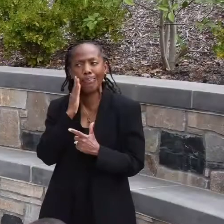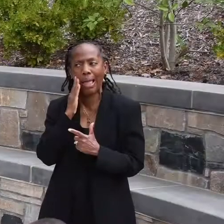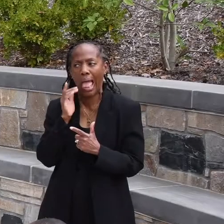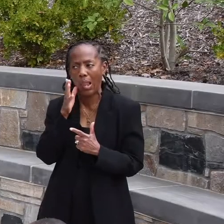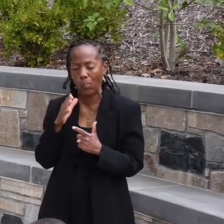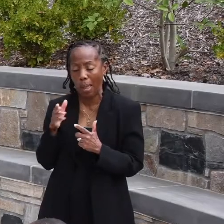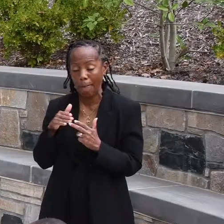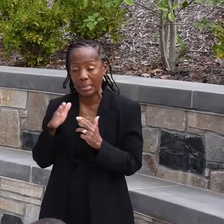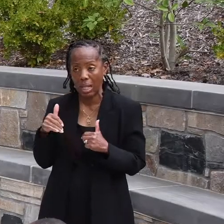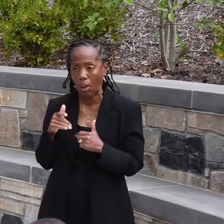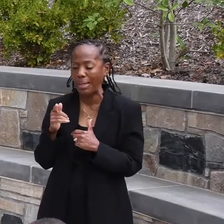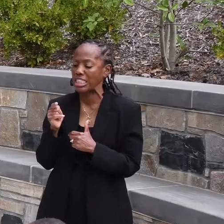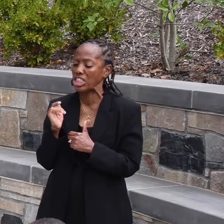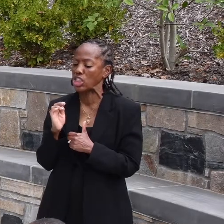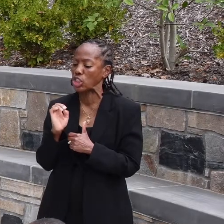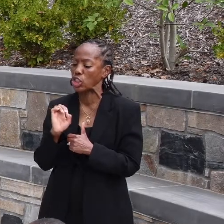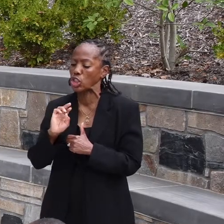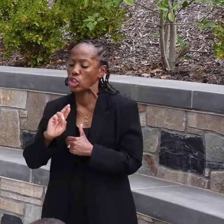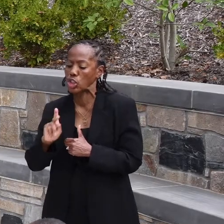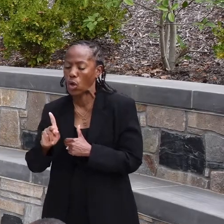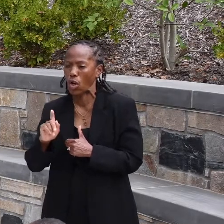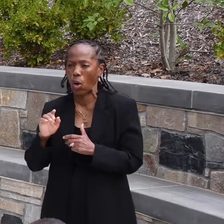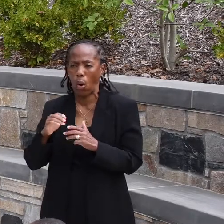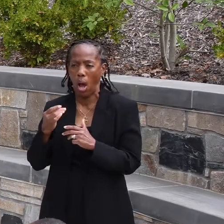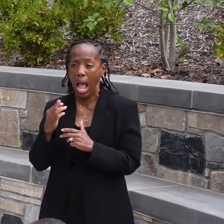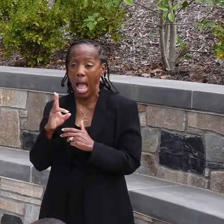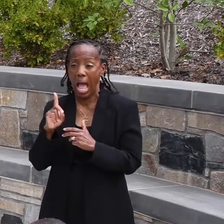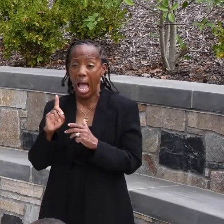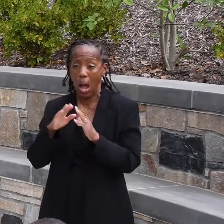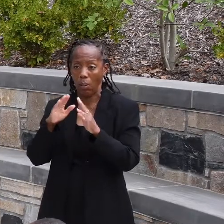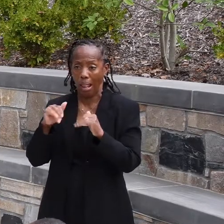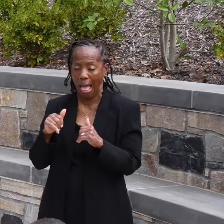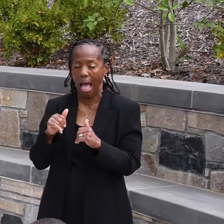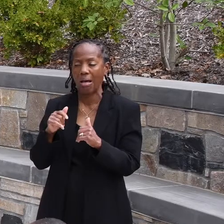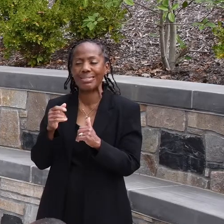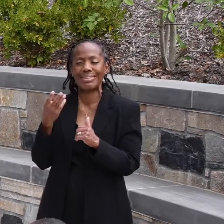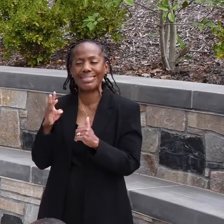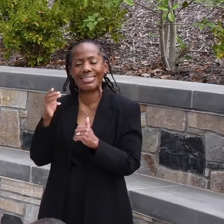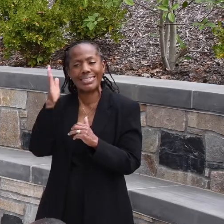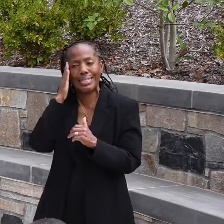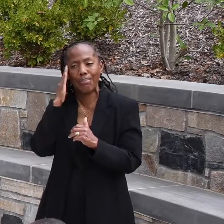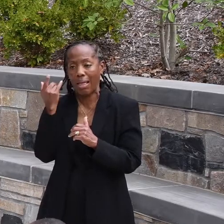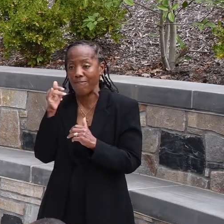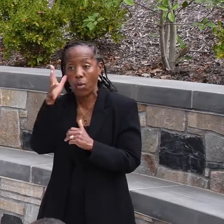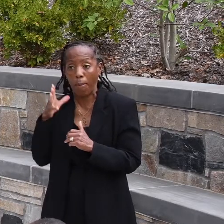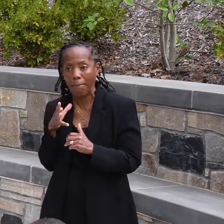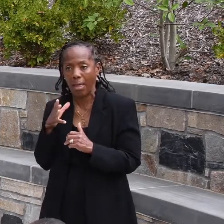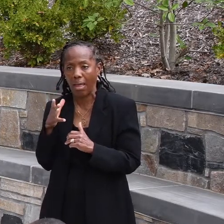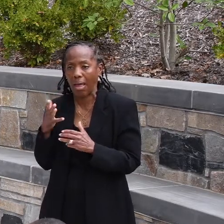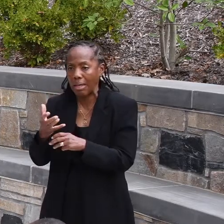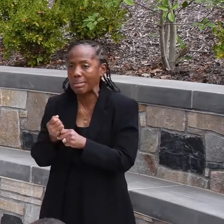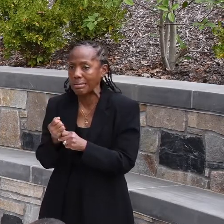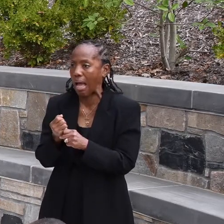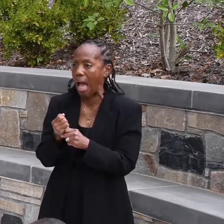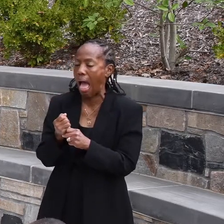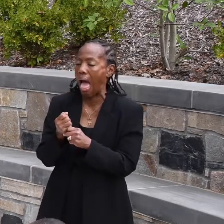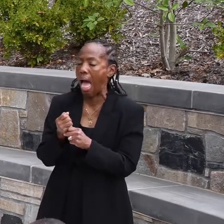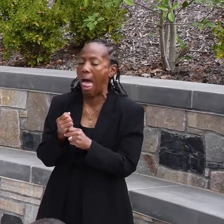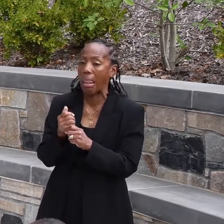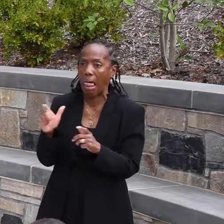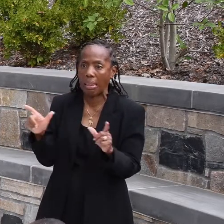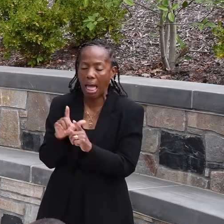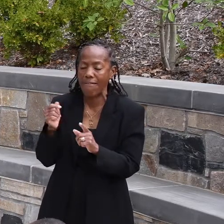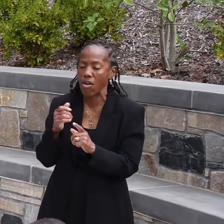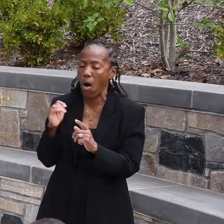Howard House, a 16-bed men's home, received licensure for all levels of clinically managed